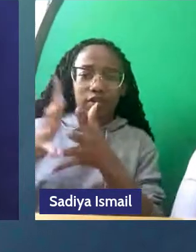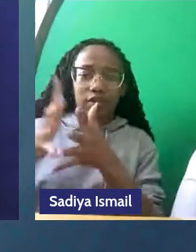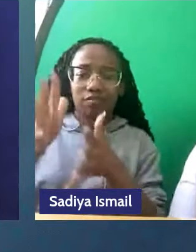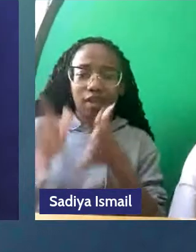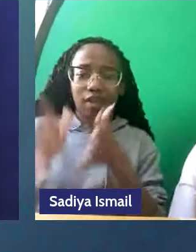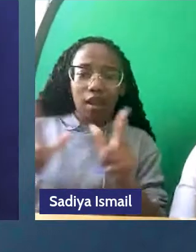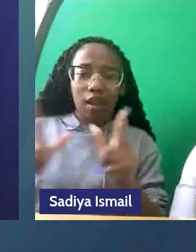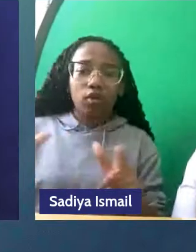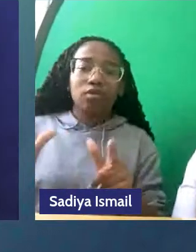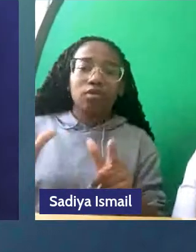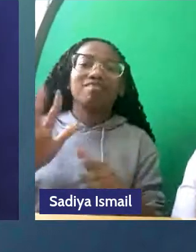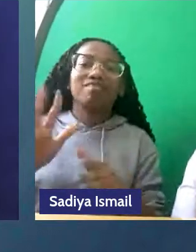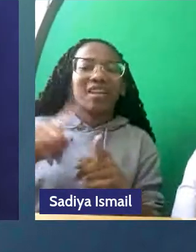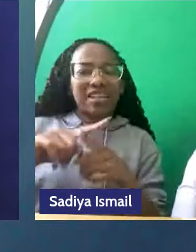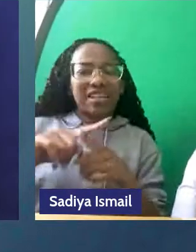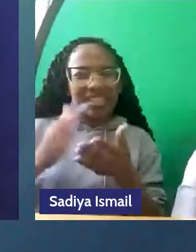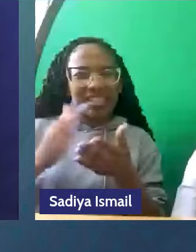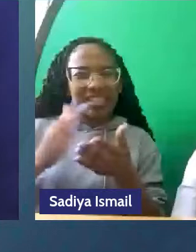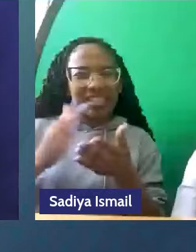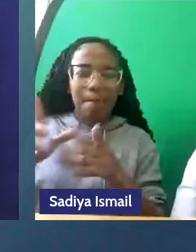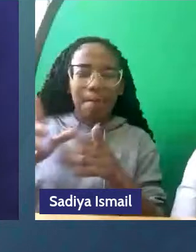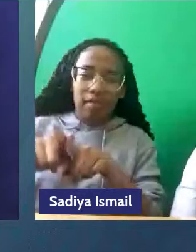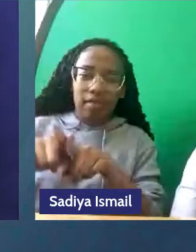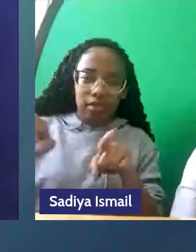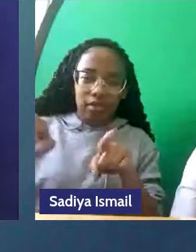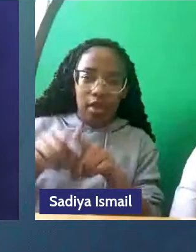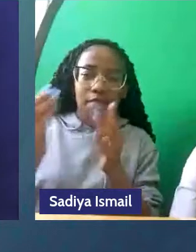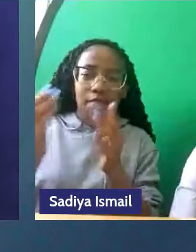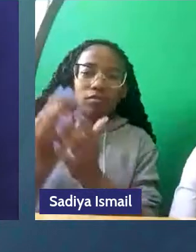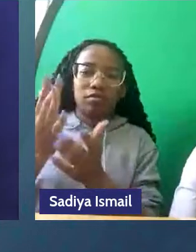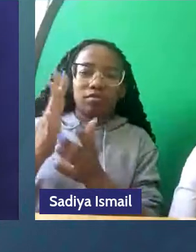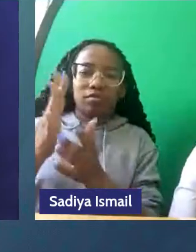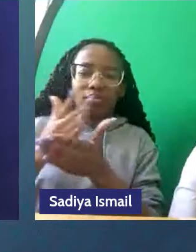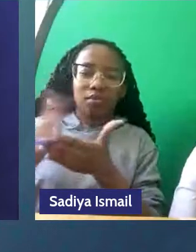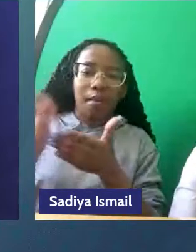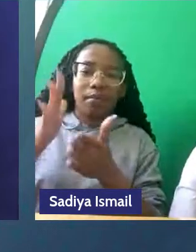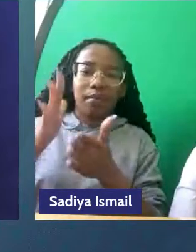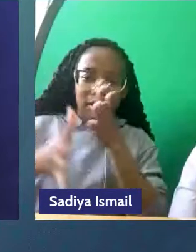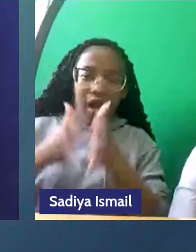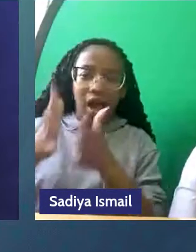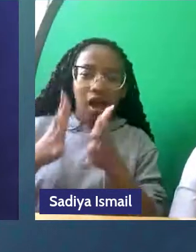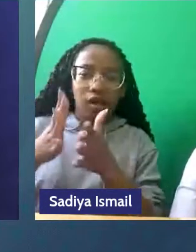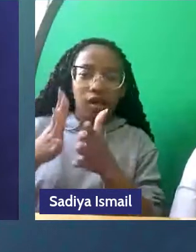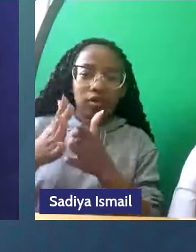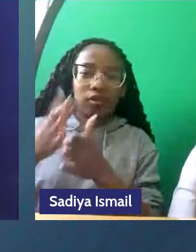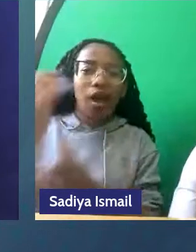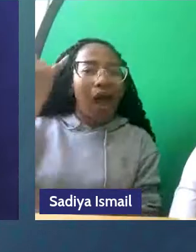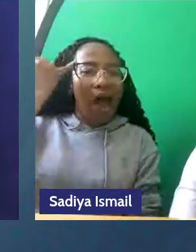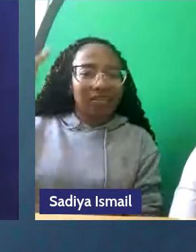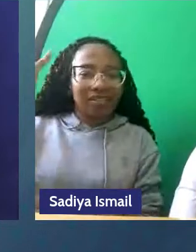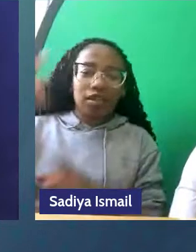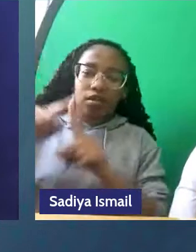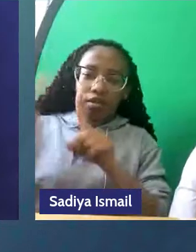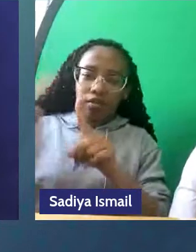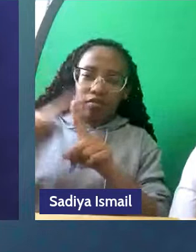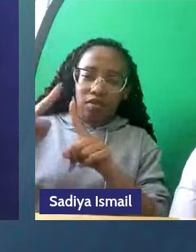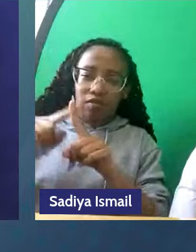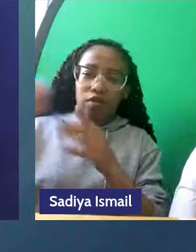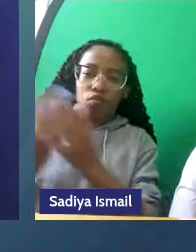similarities with some of the signs, but I think the different concepts are understood different in different